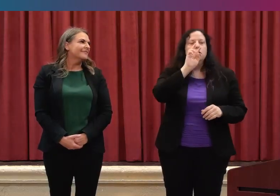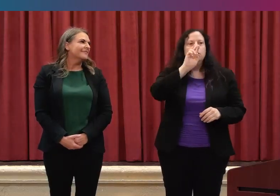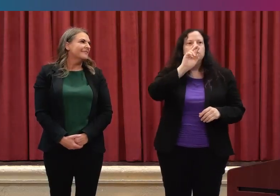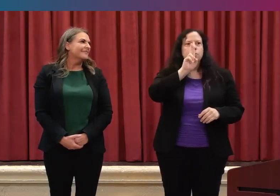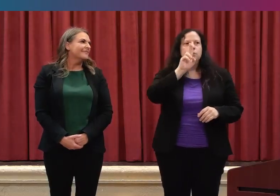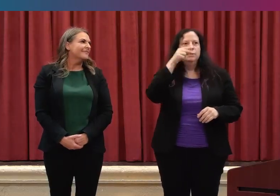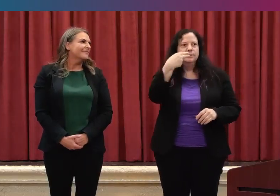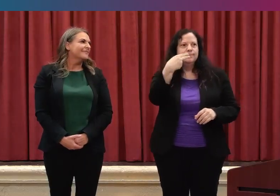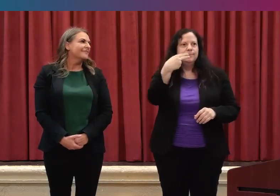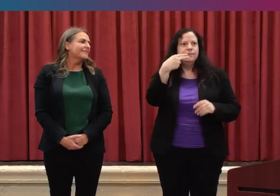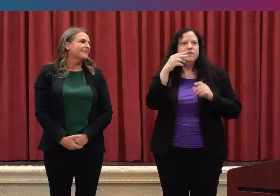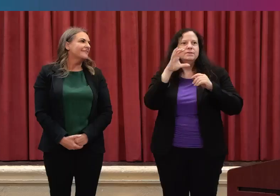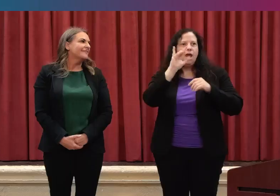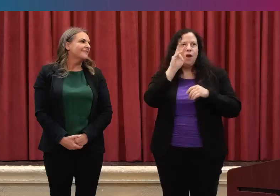Unruh Act